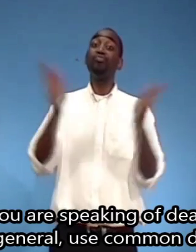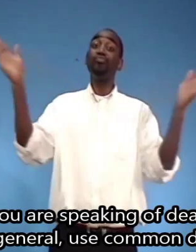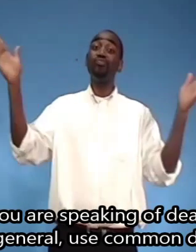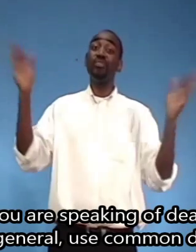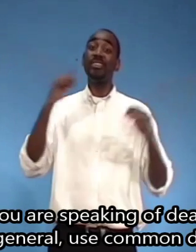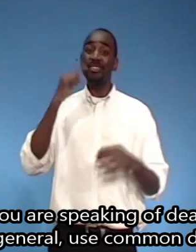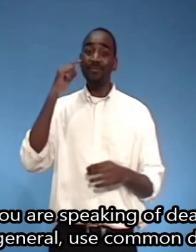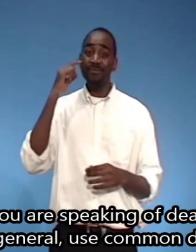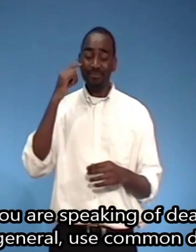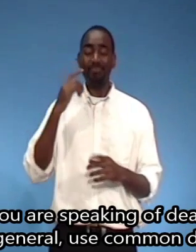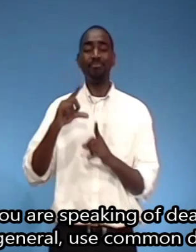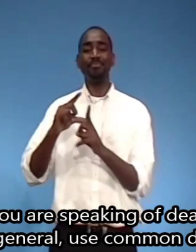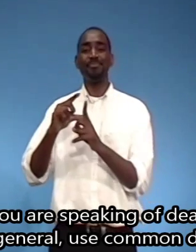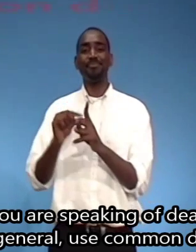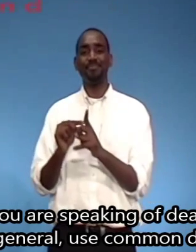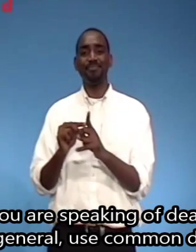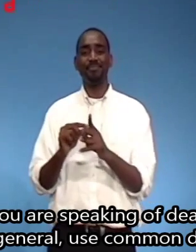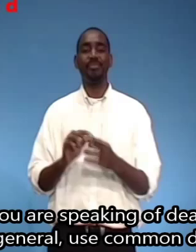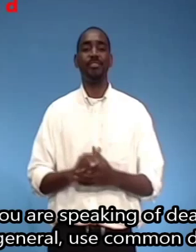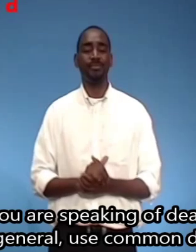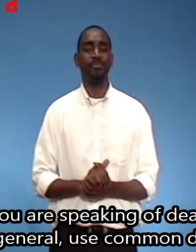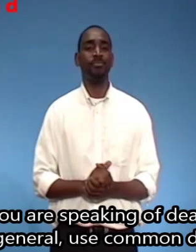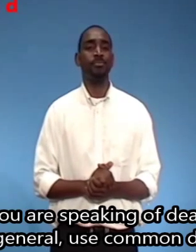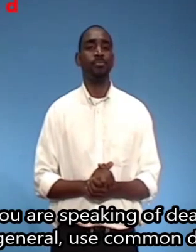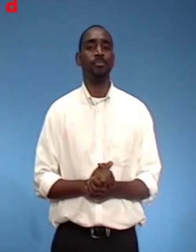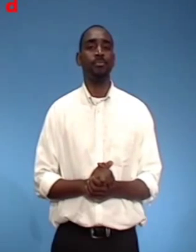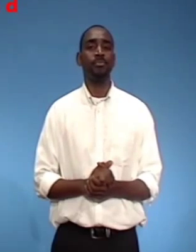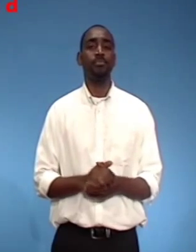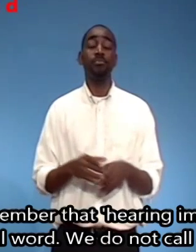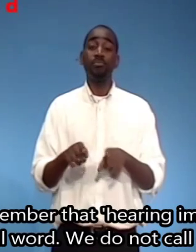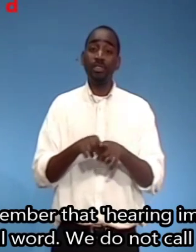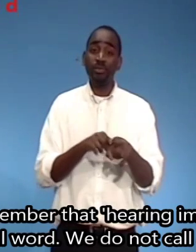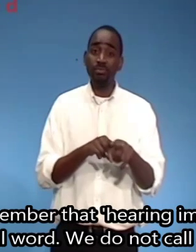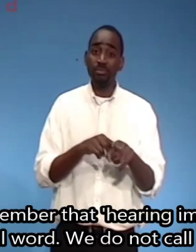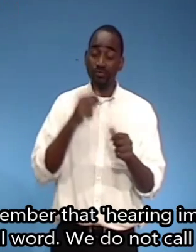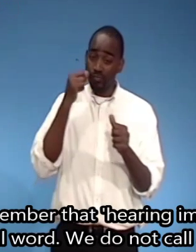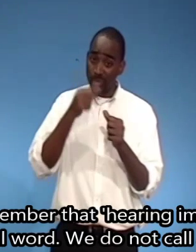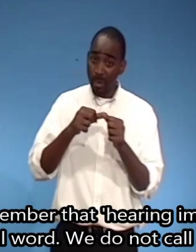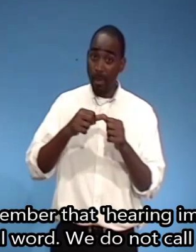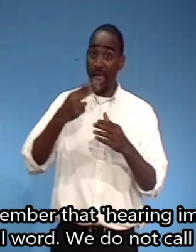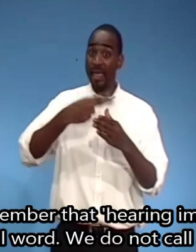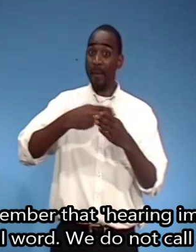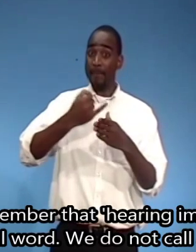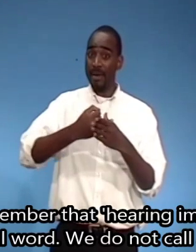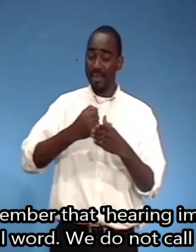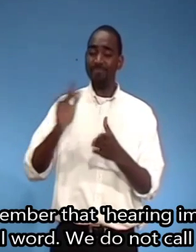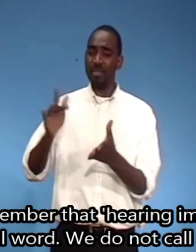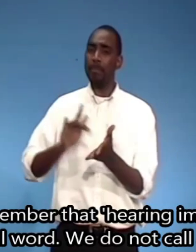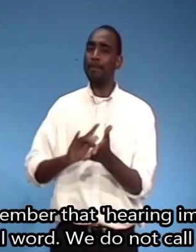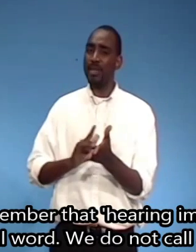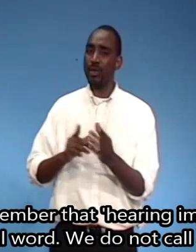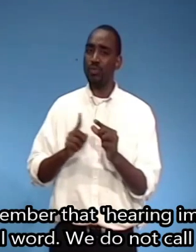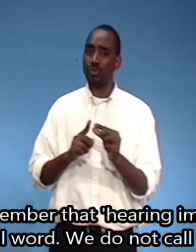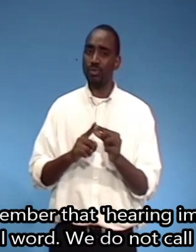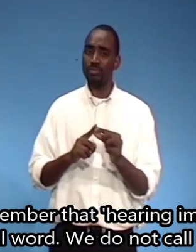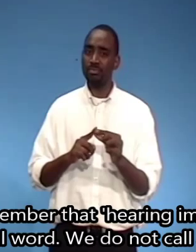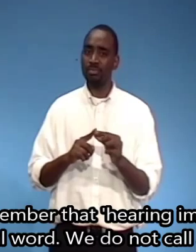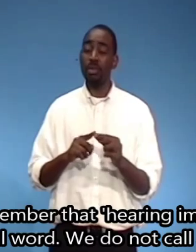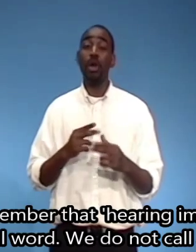When you are speaking of deafness in general, use common D. Also remember that hearing impaired is a medical word.